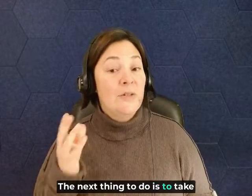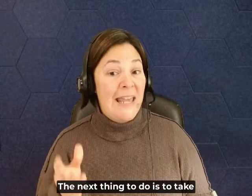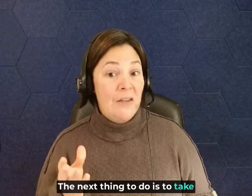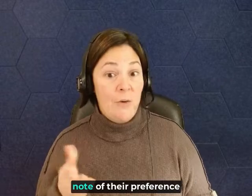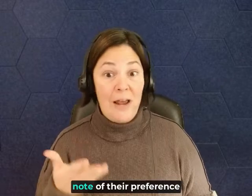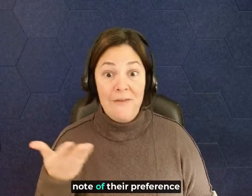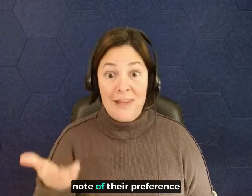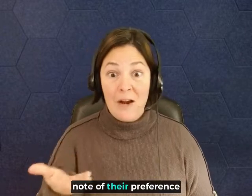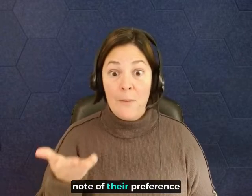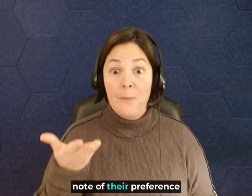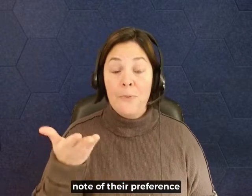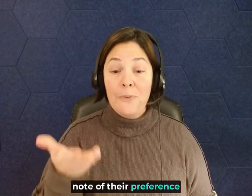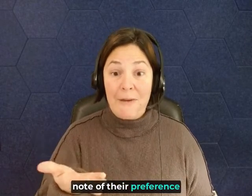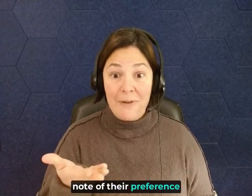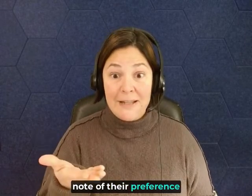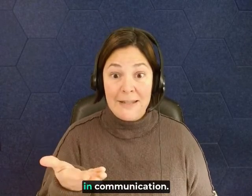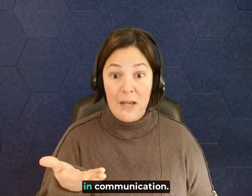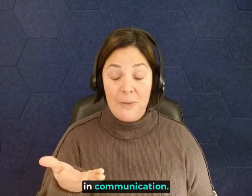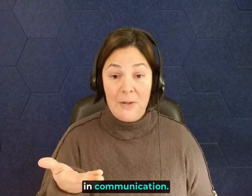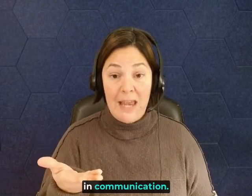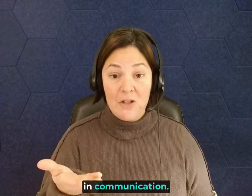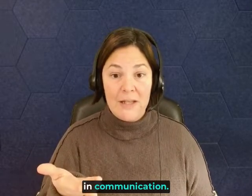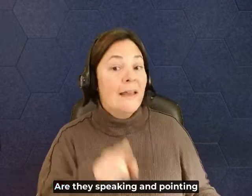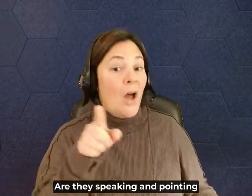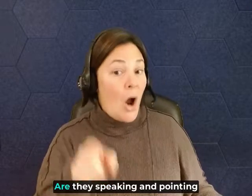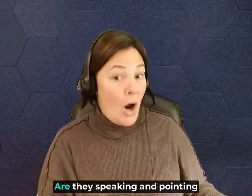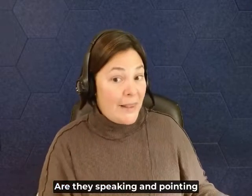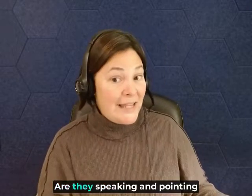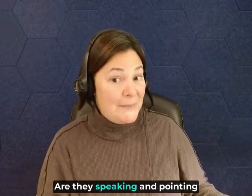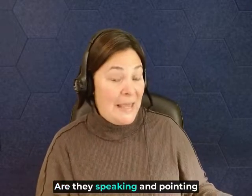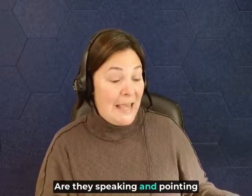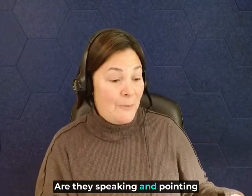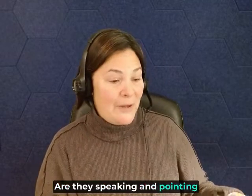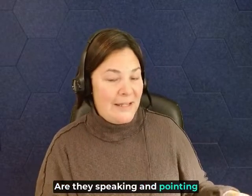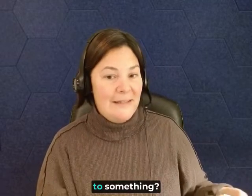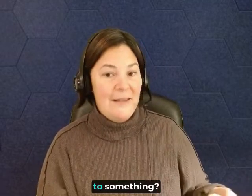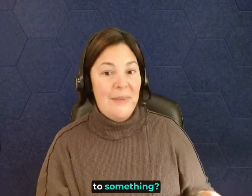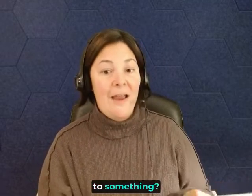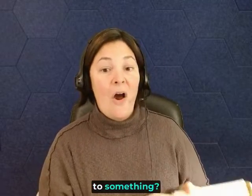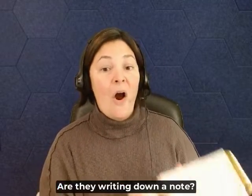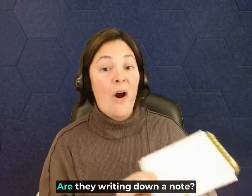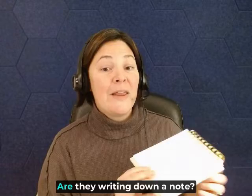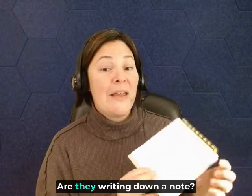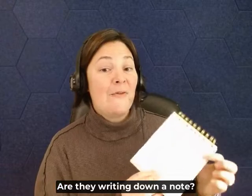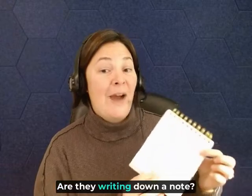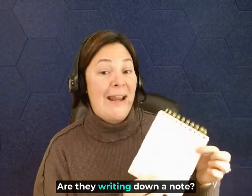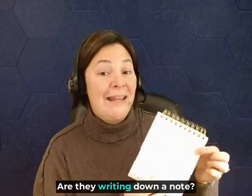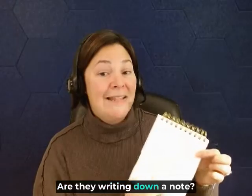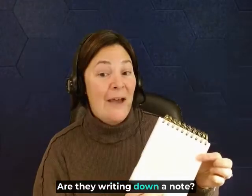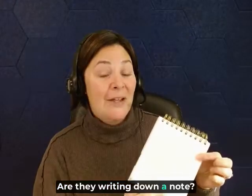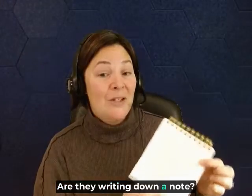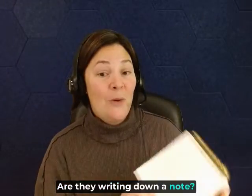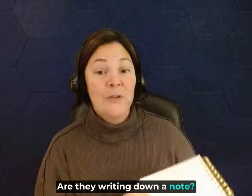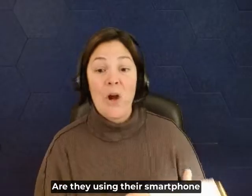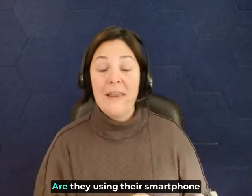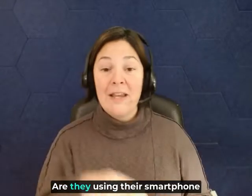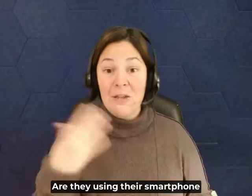take note of their preference in communication. Are they speaking and pointing to something? Are they writing down a note? Are they using